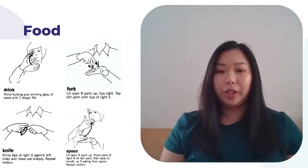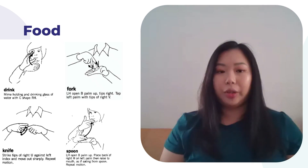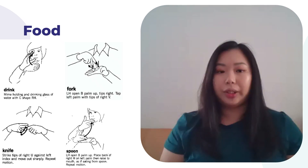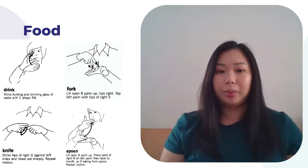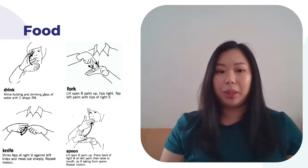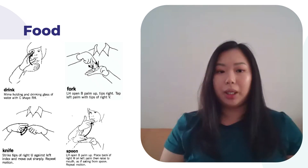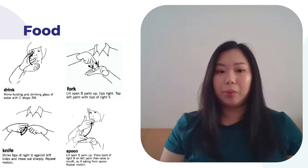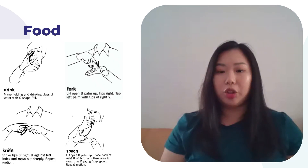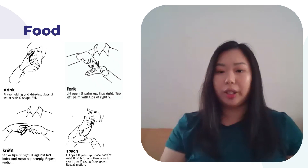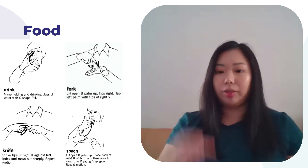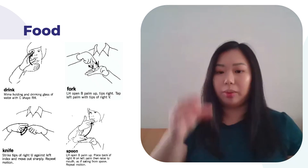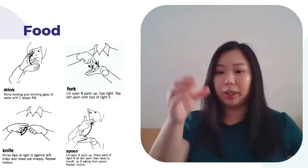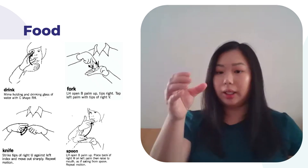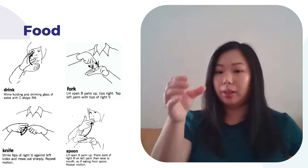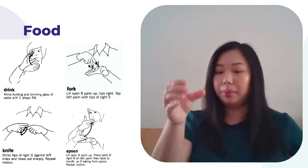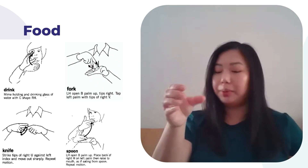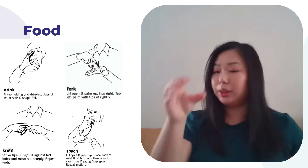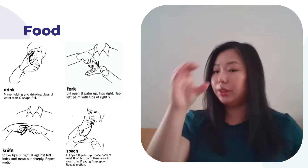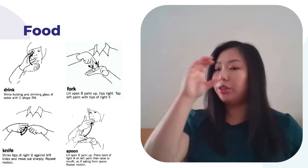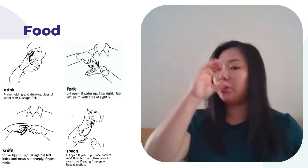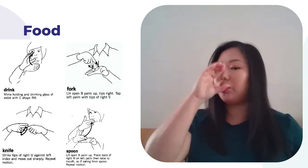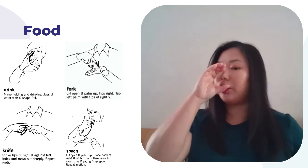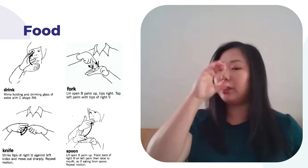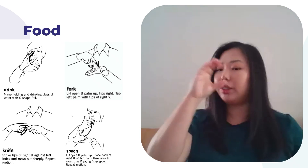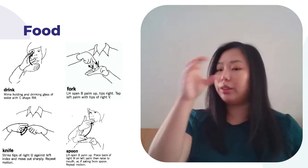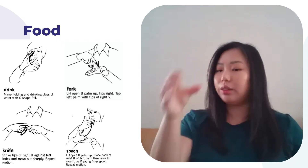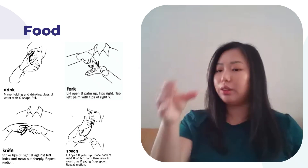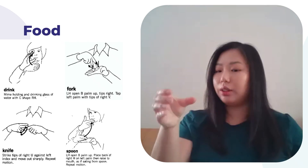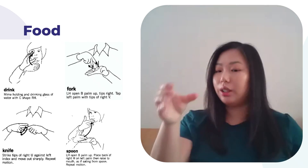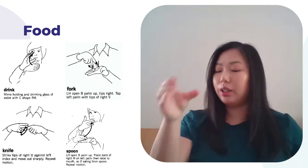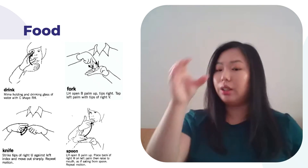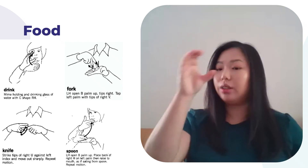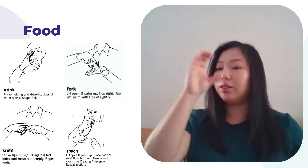Drink, you're going to mime drinking from a cup, so you drink.